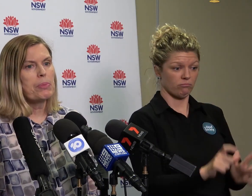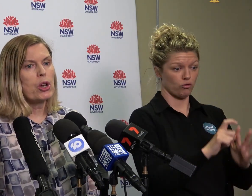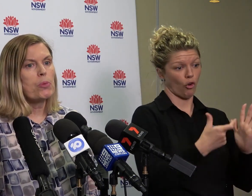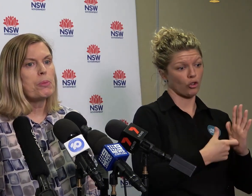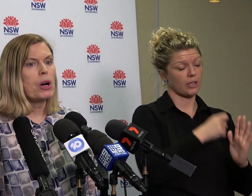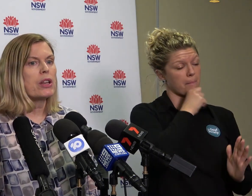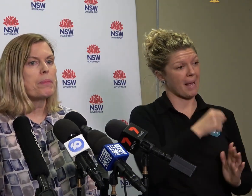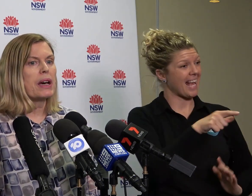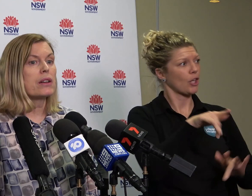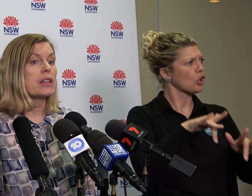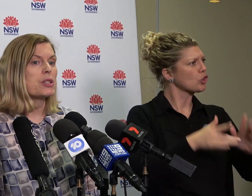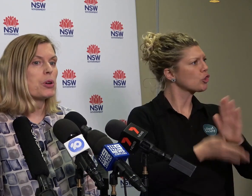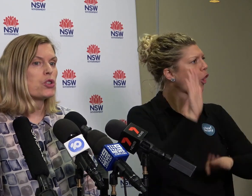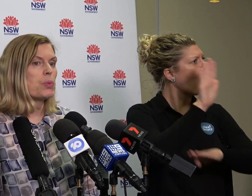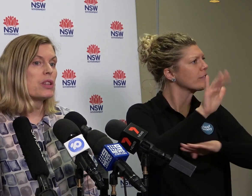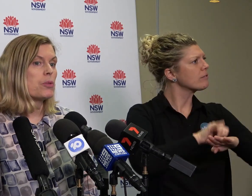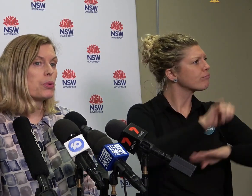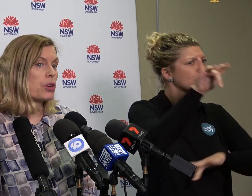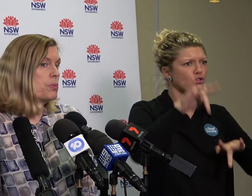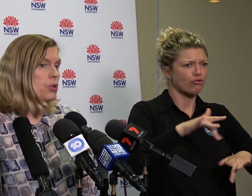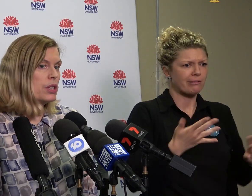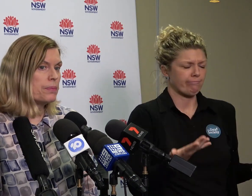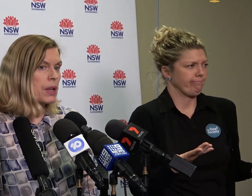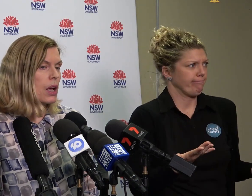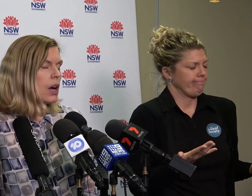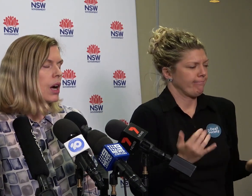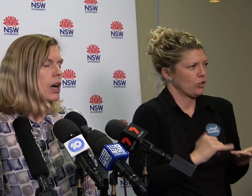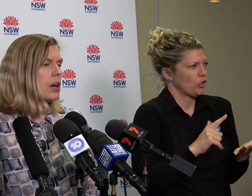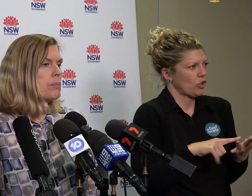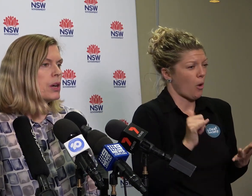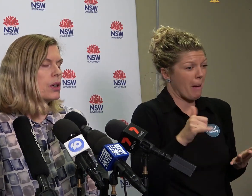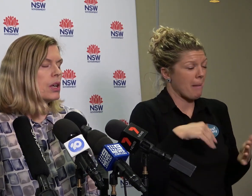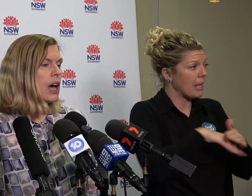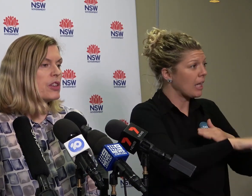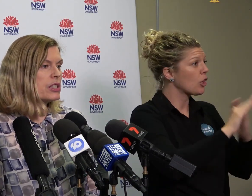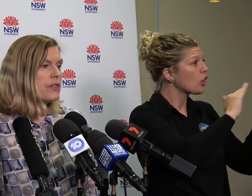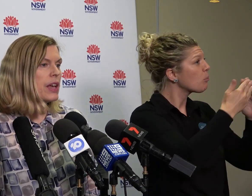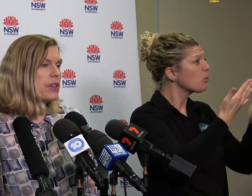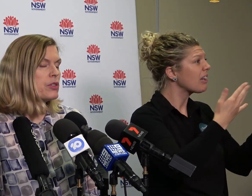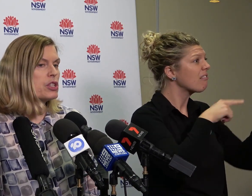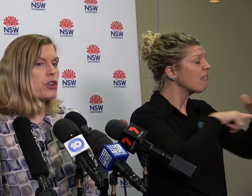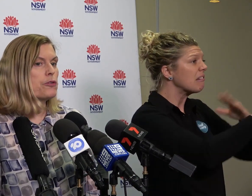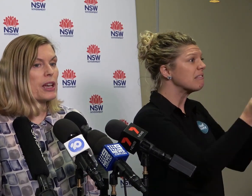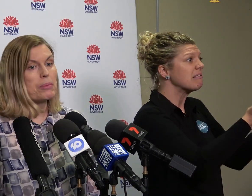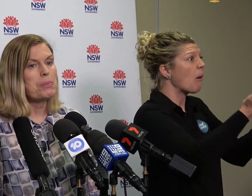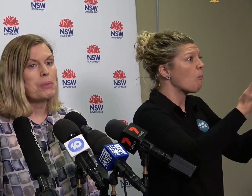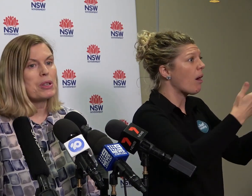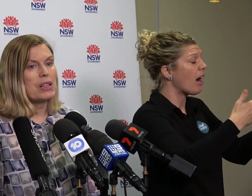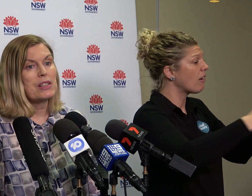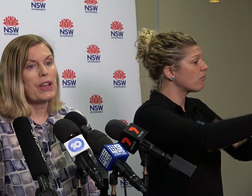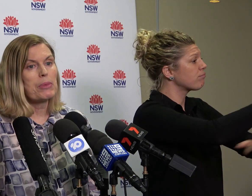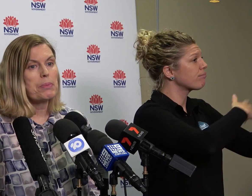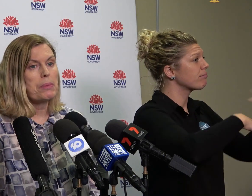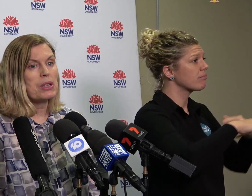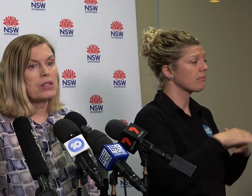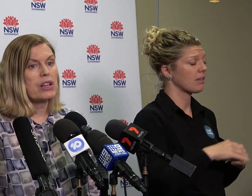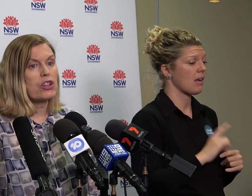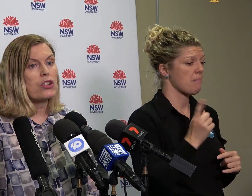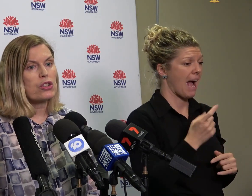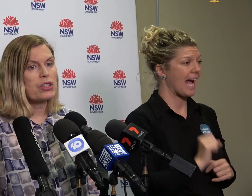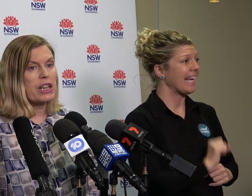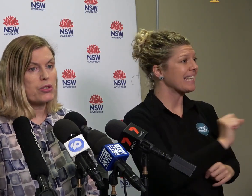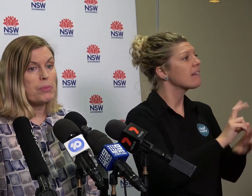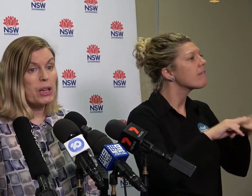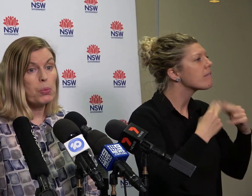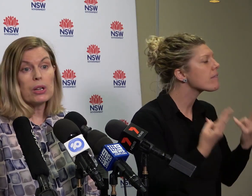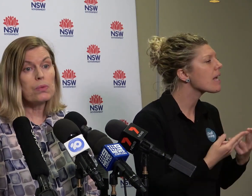have to keep an open mind about exposure within the broader community. Having said that, there is no family member, his family members and